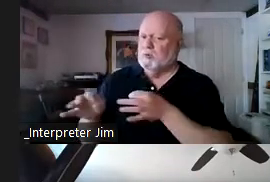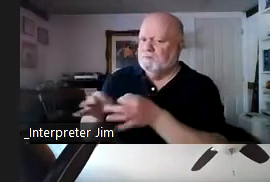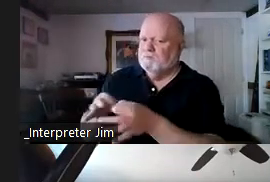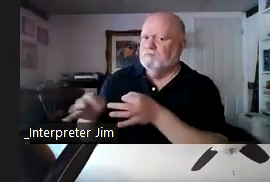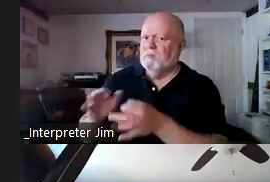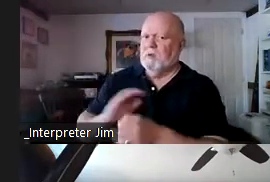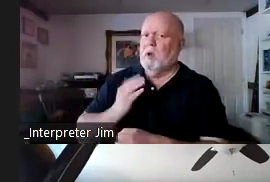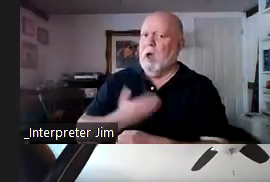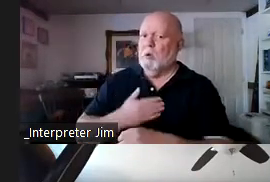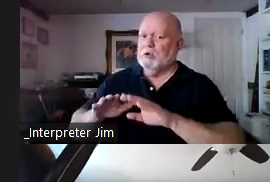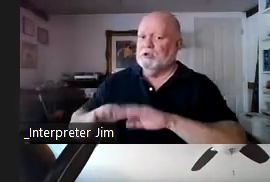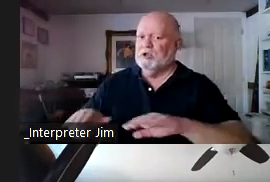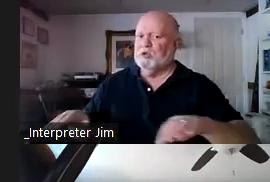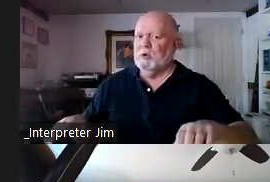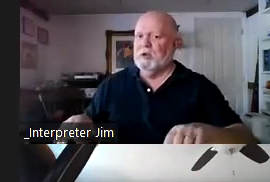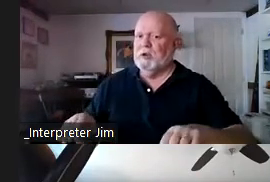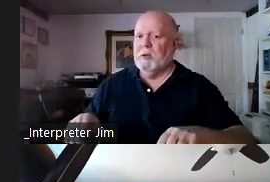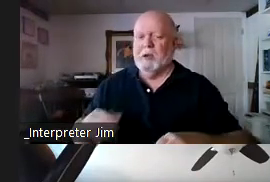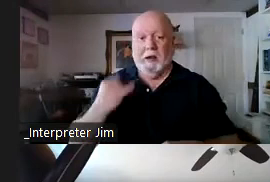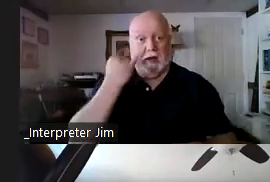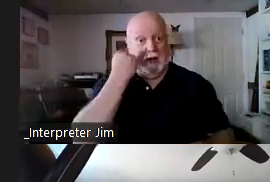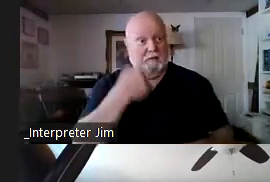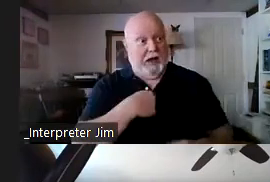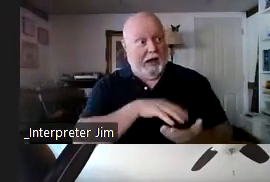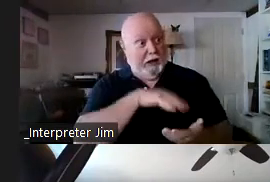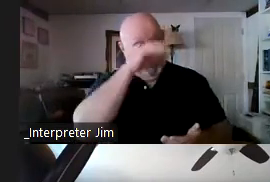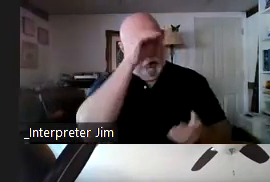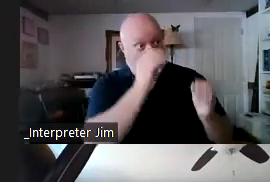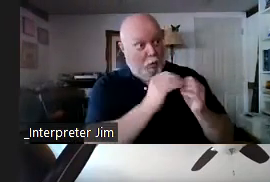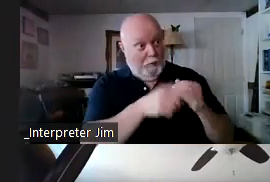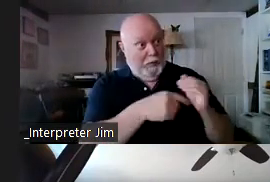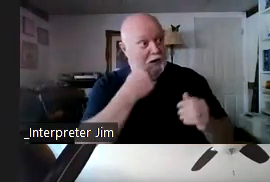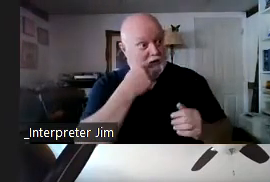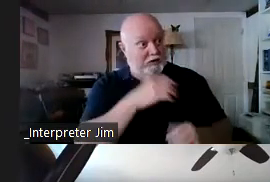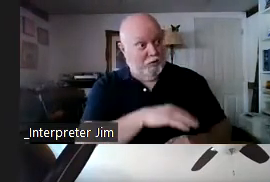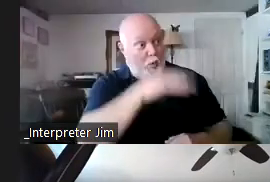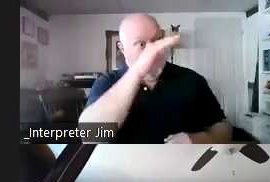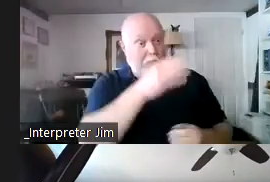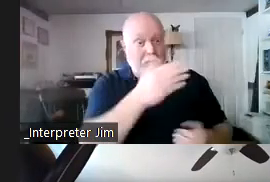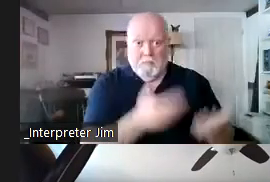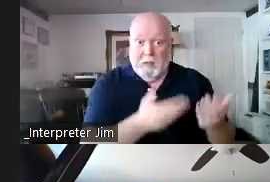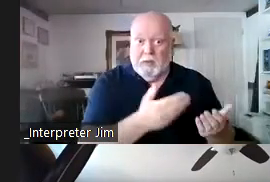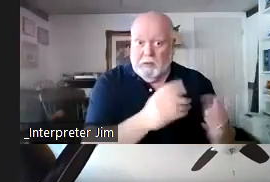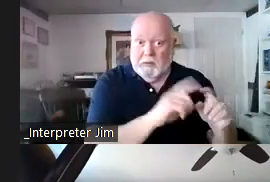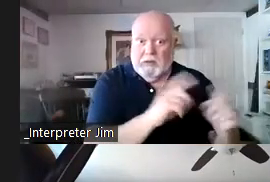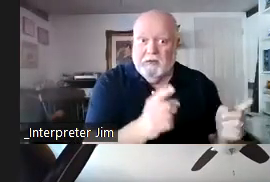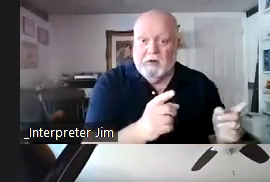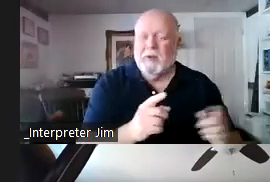anything differently had I have known more about addiction, but I just think it's so important to educate. And,